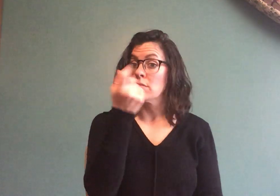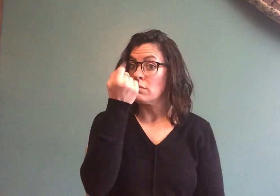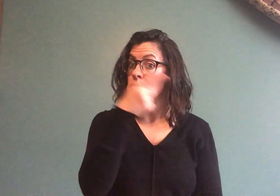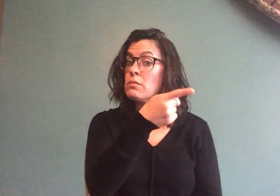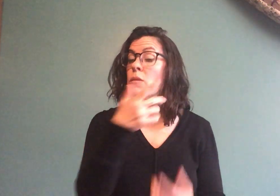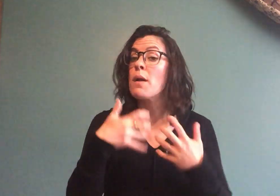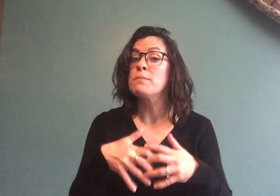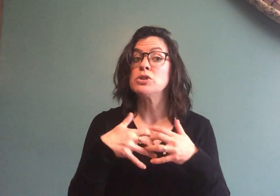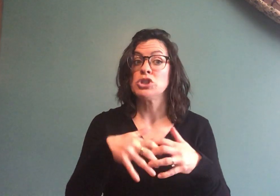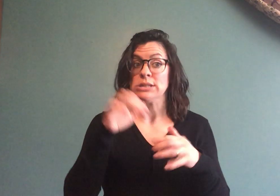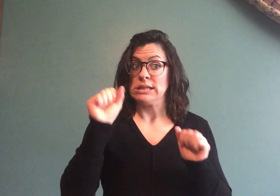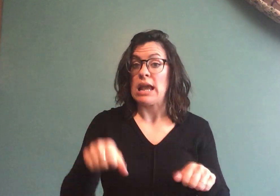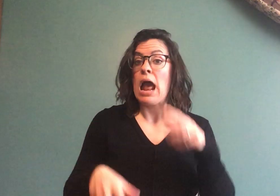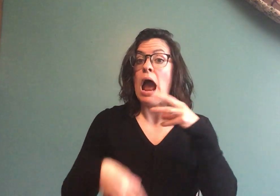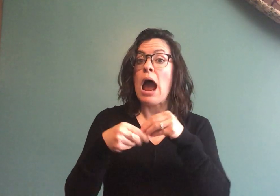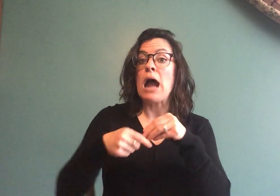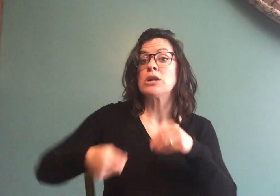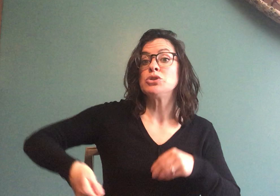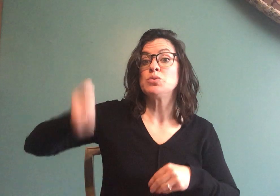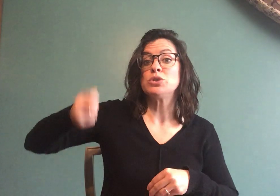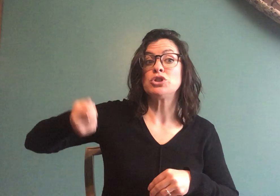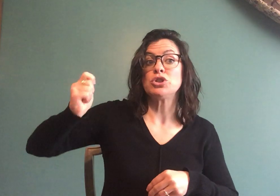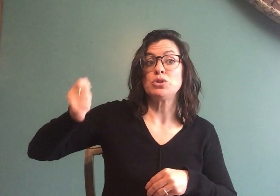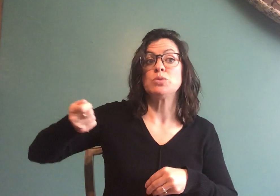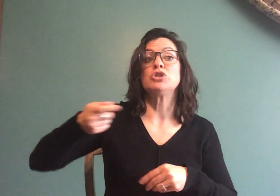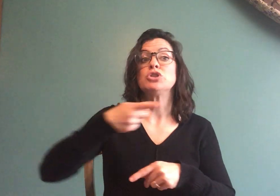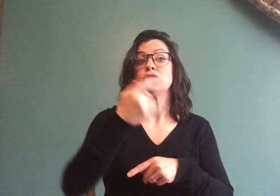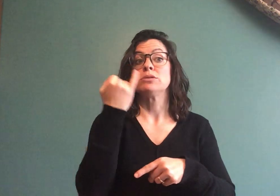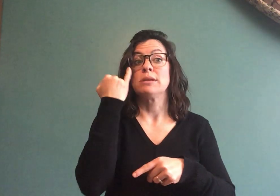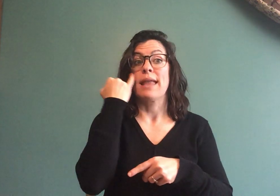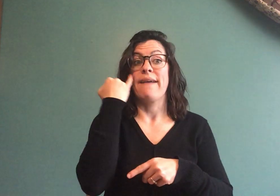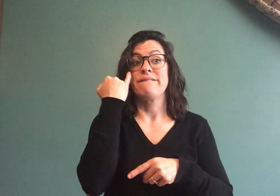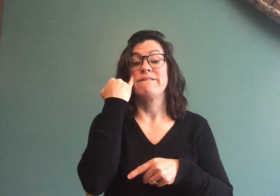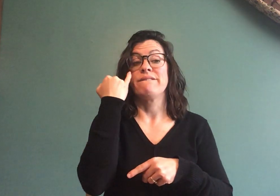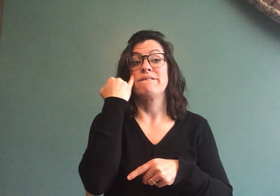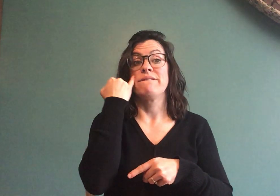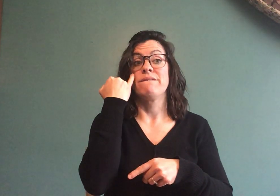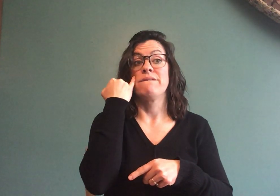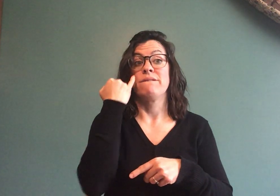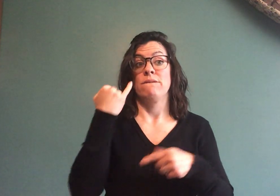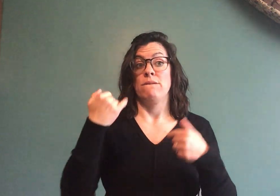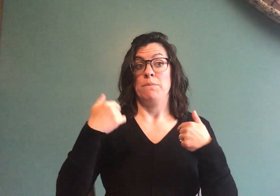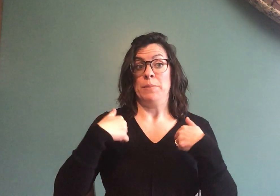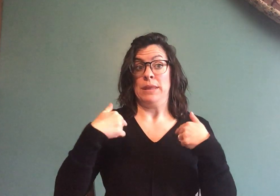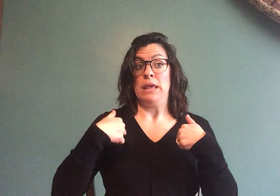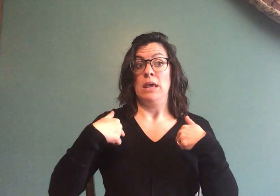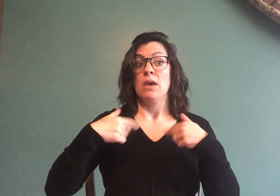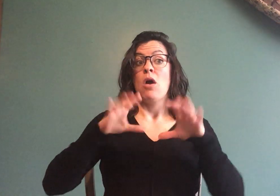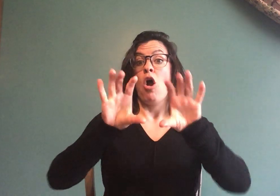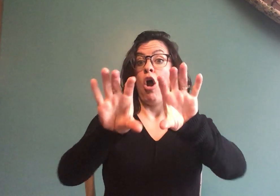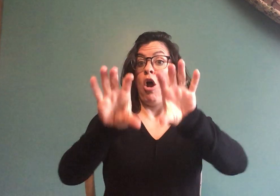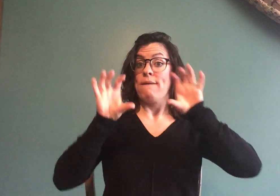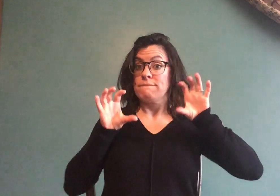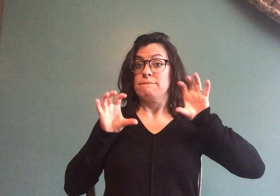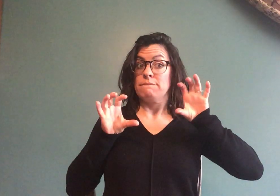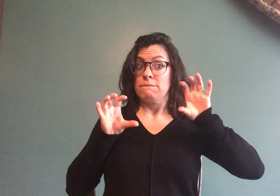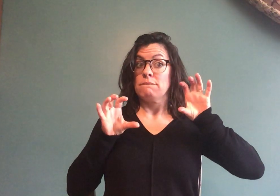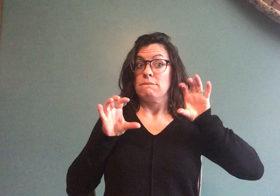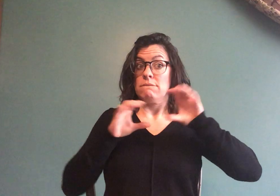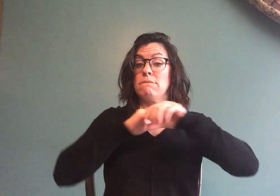I take the guard off, the switch would open or close, and if the switch opens